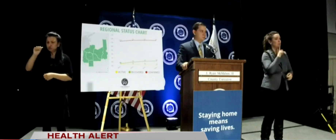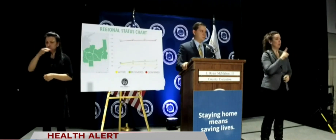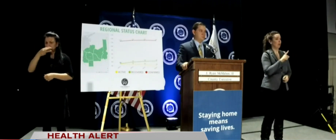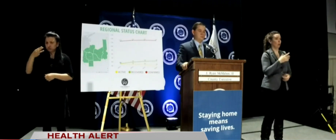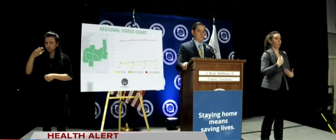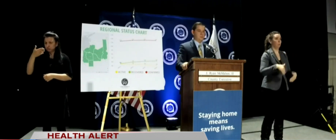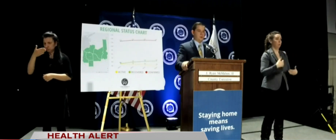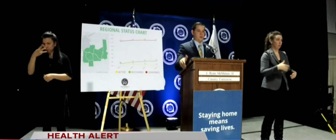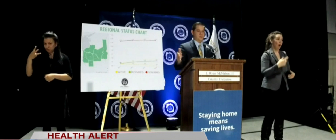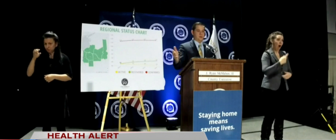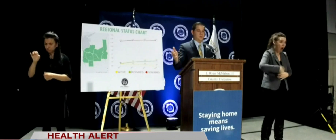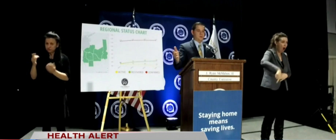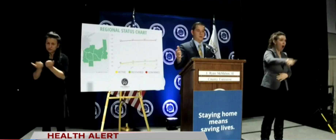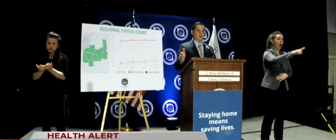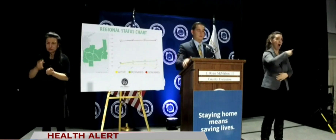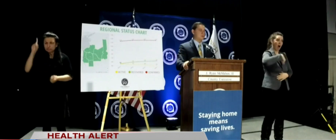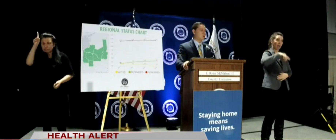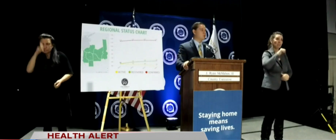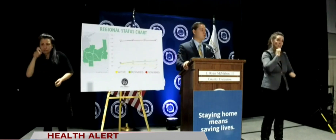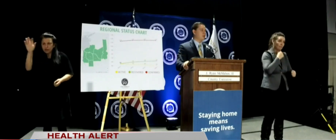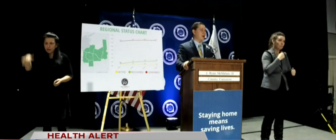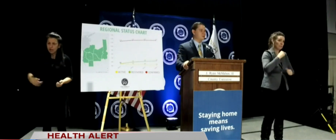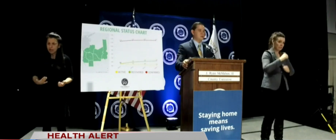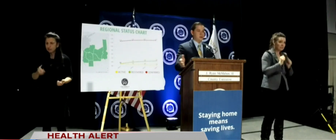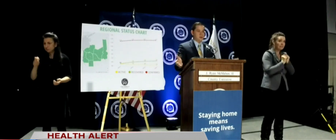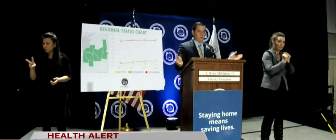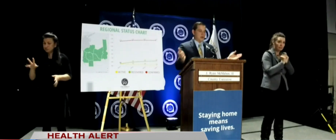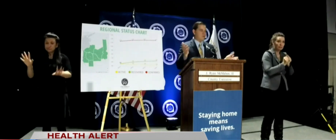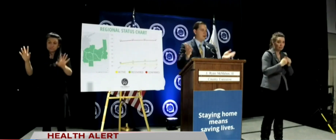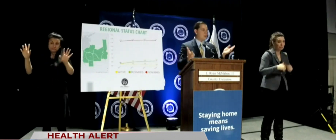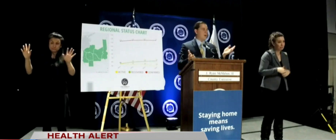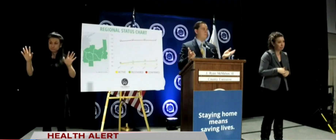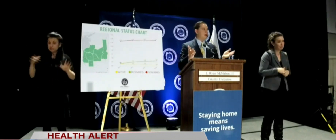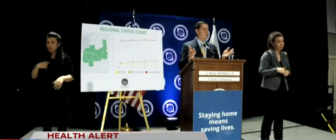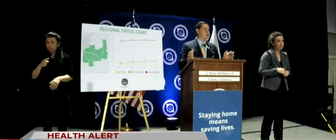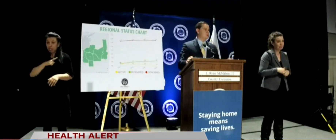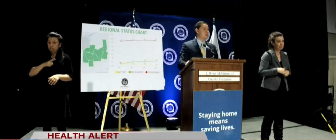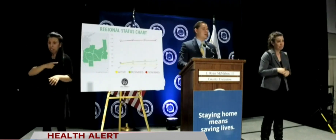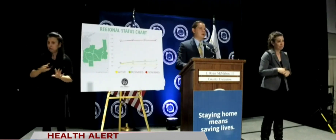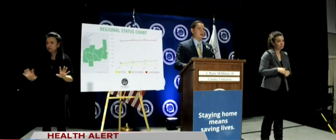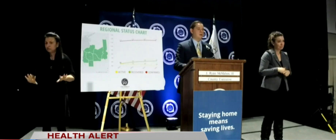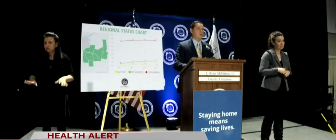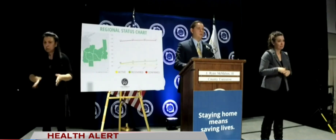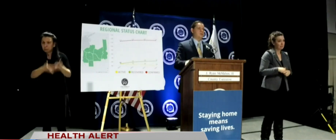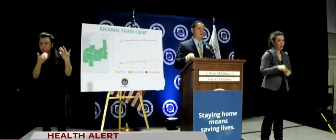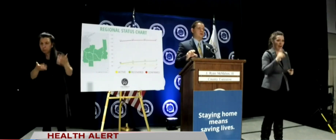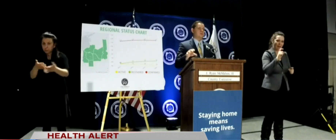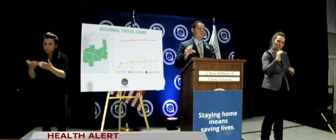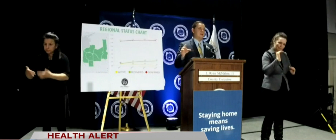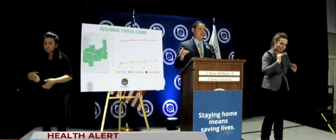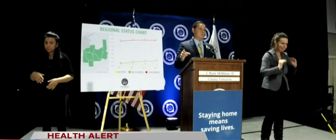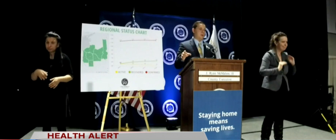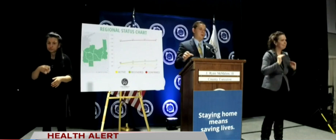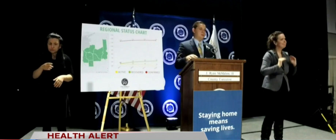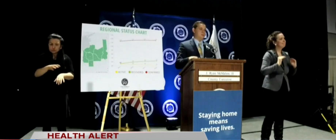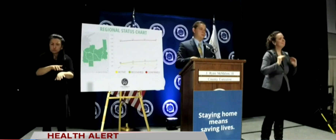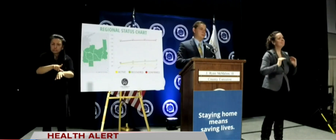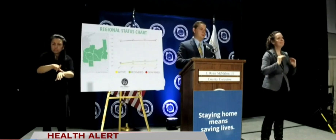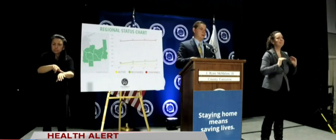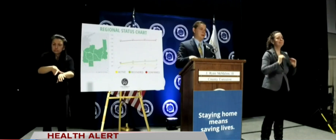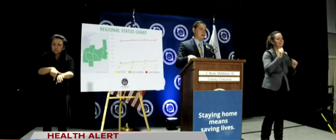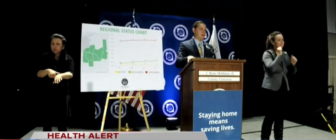it. People also are concerned that everything's going too fast. We got to find that balance. We start to find that